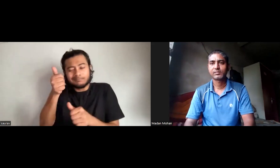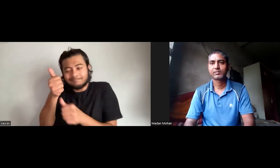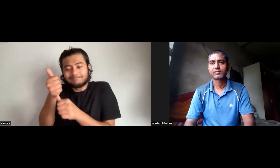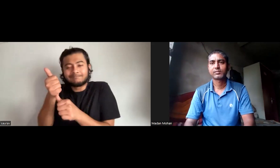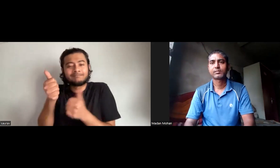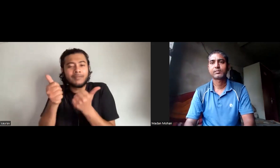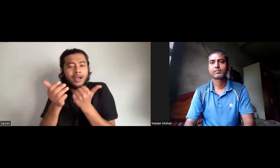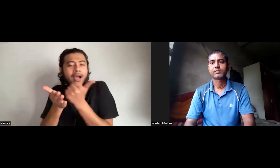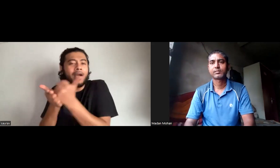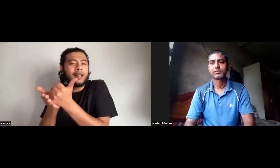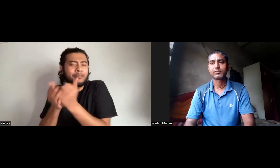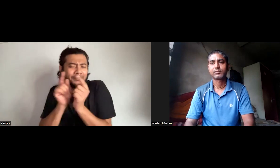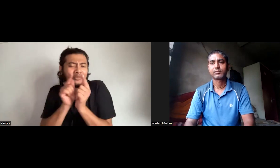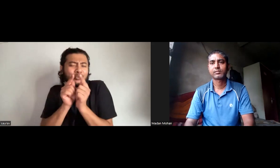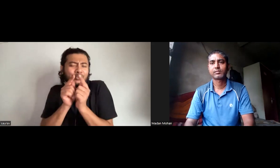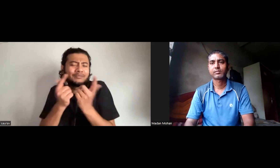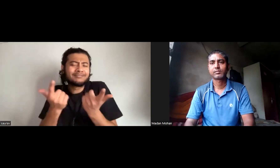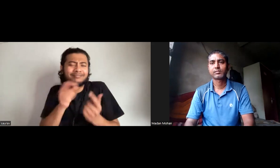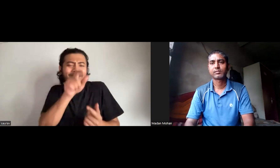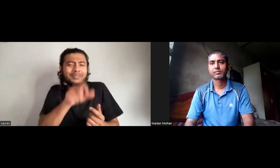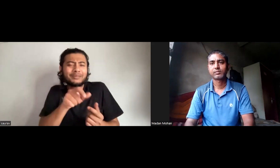In fact, we need all the people all the time.